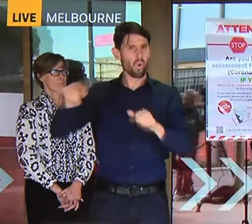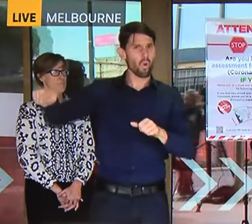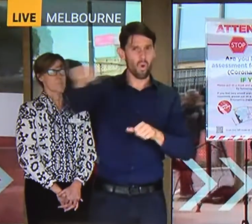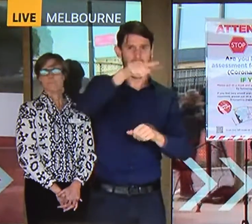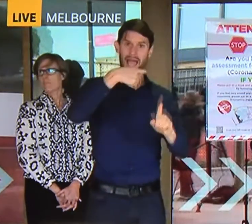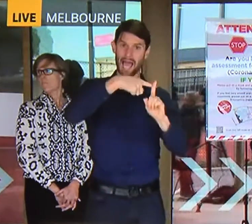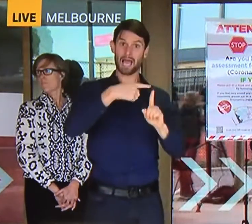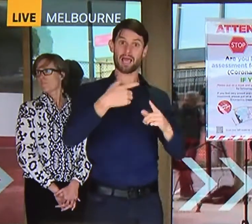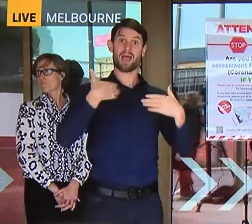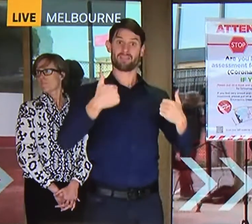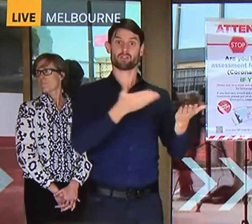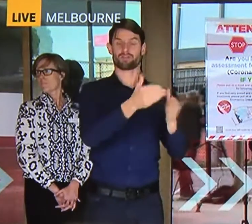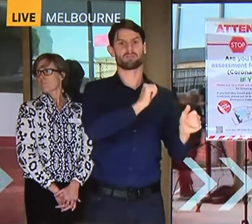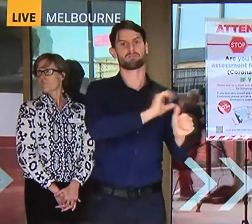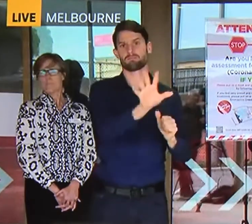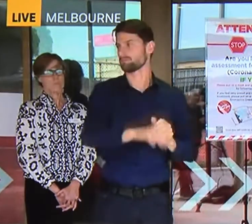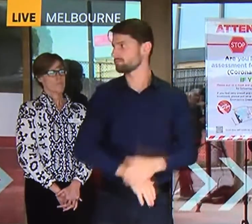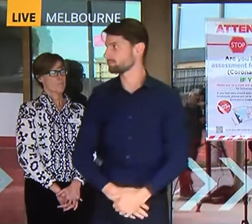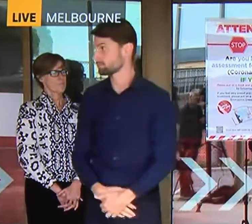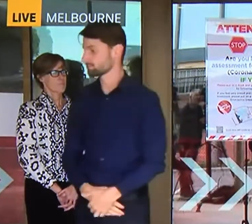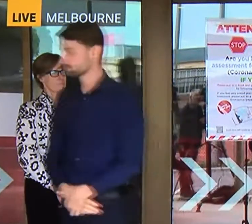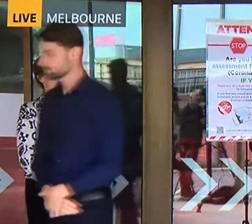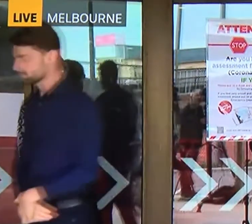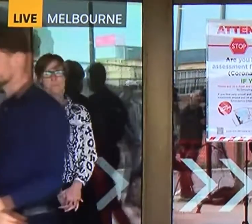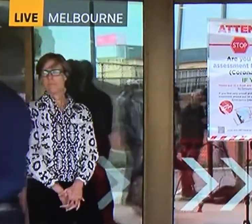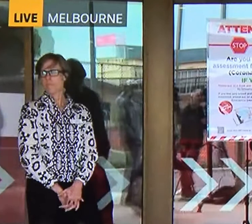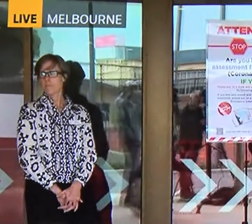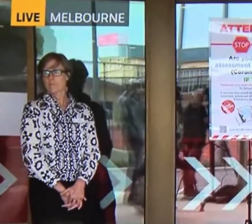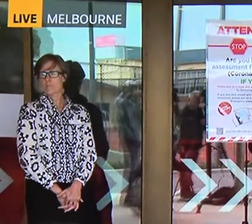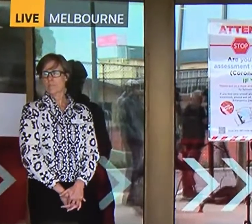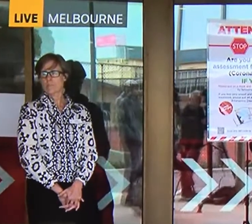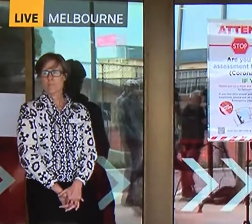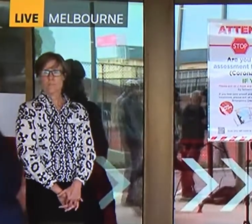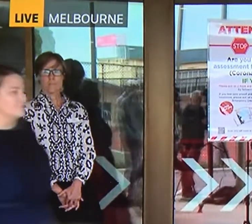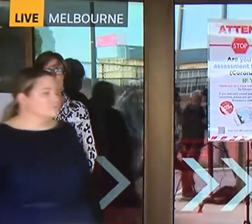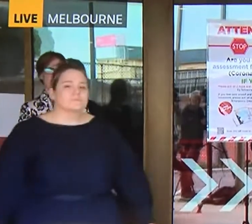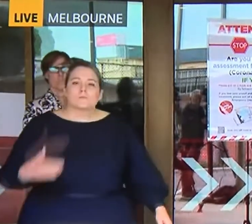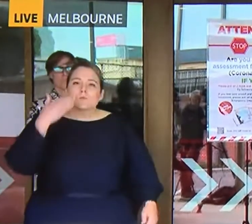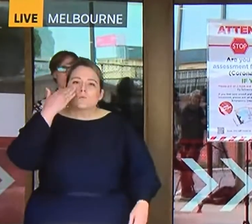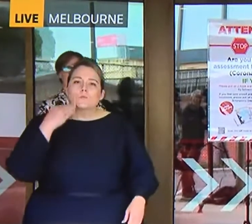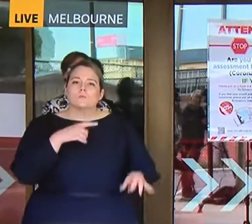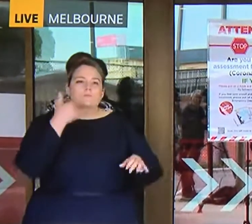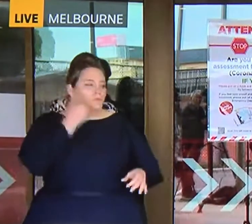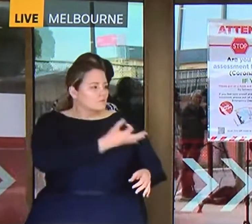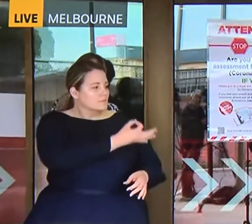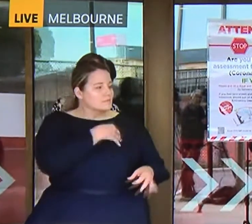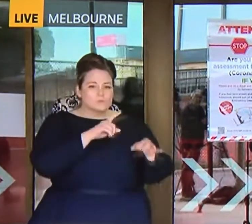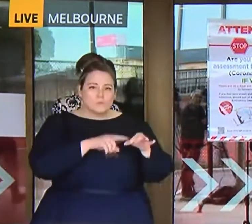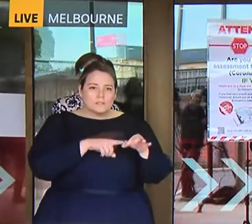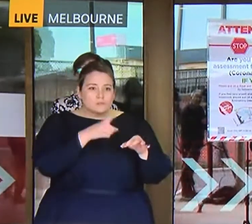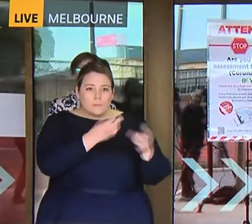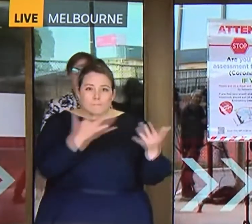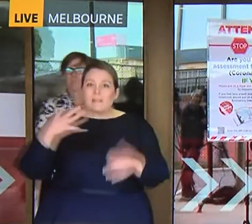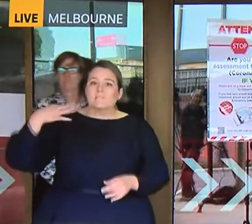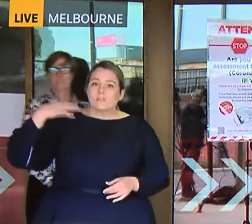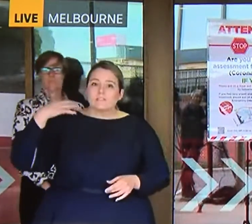medical system as well. Next. Well, that probably touches on then, have you had many volunteers? We've had tremendous